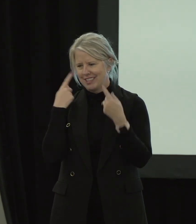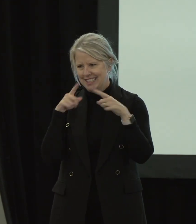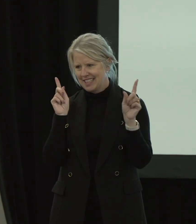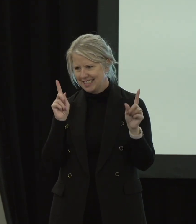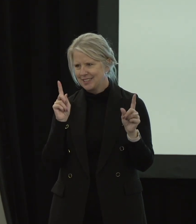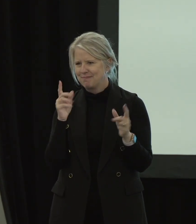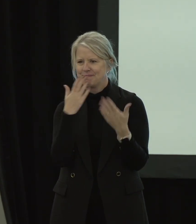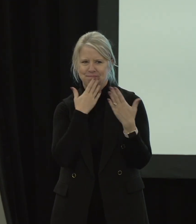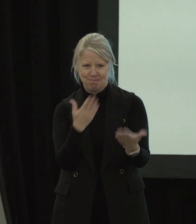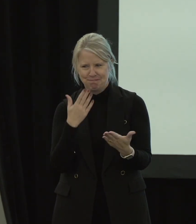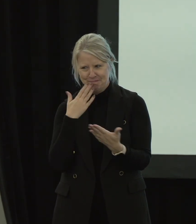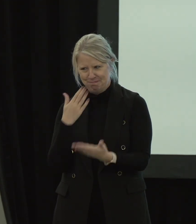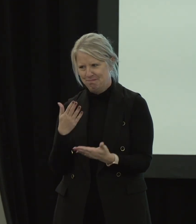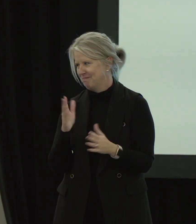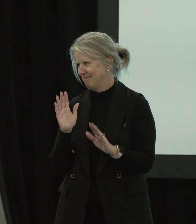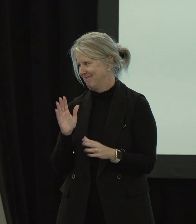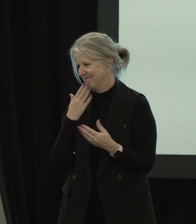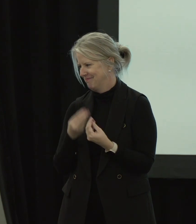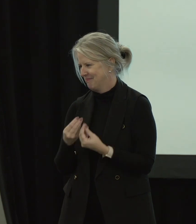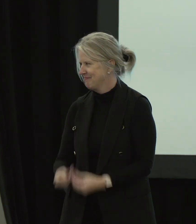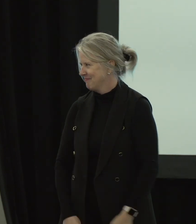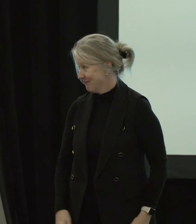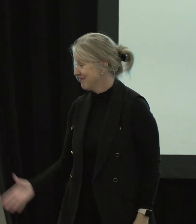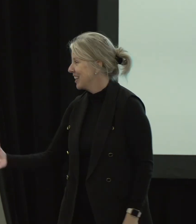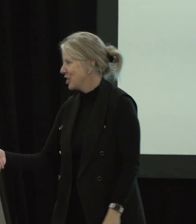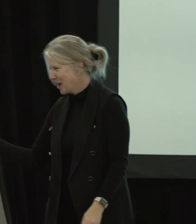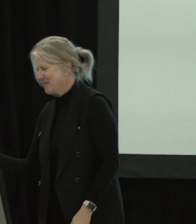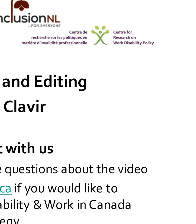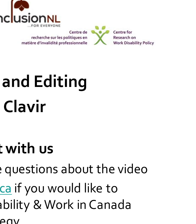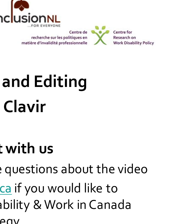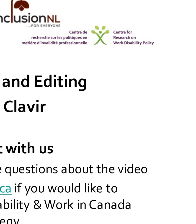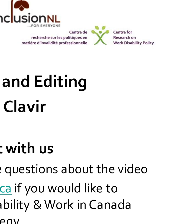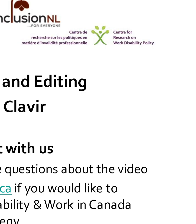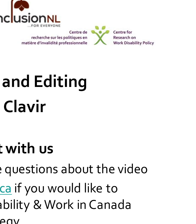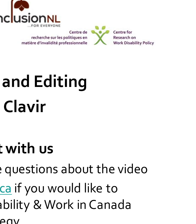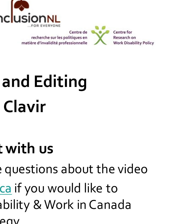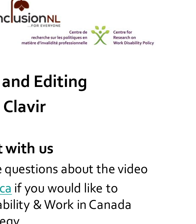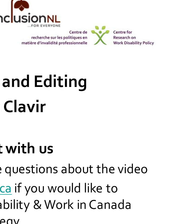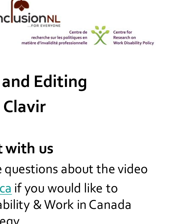success. Thank you very much. Merci. Thank you. Thank you.